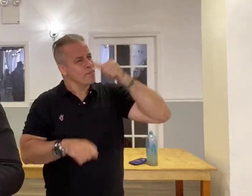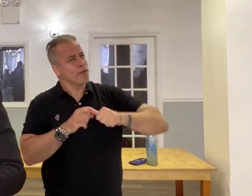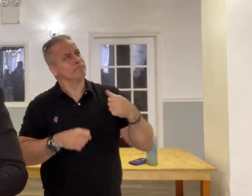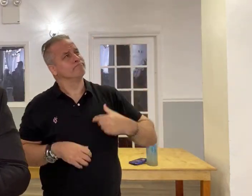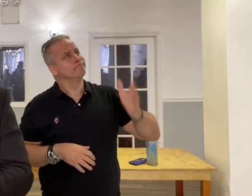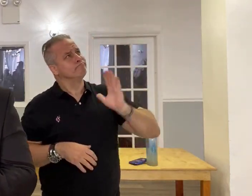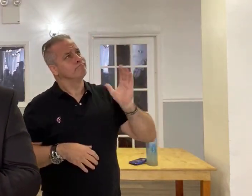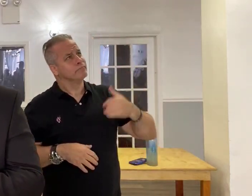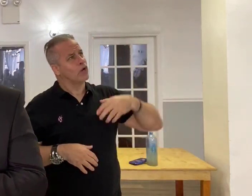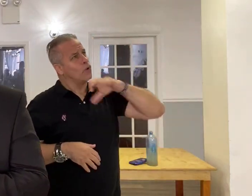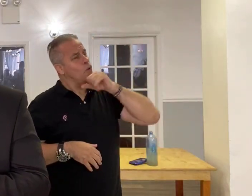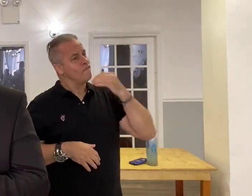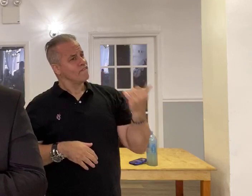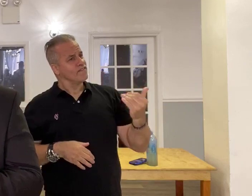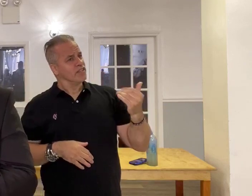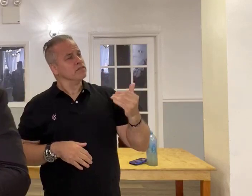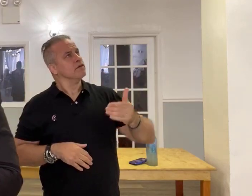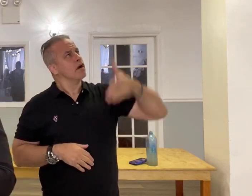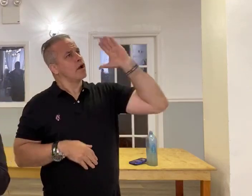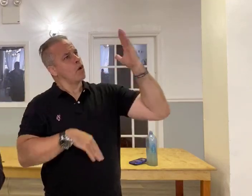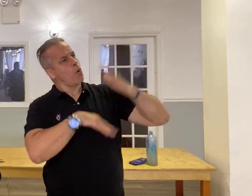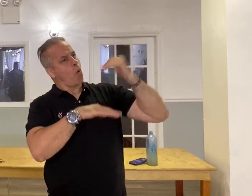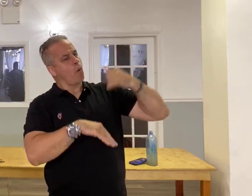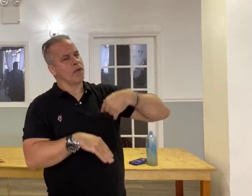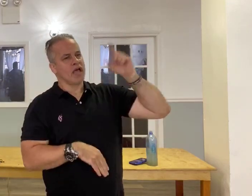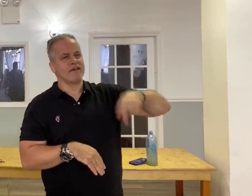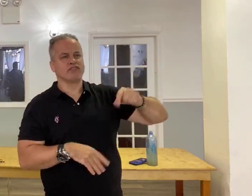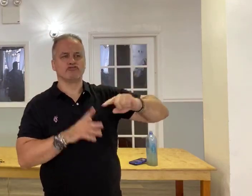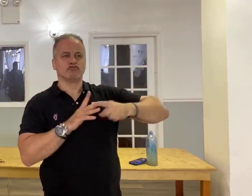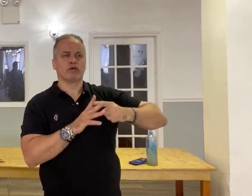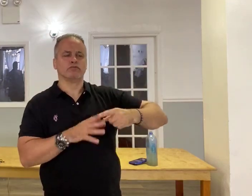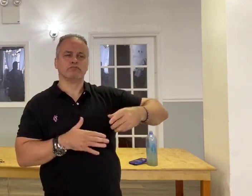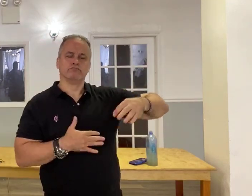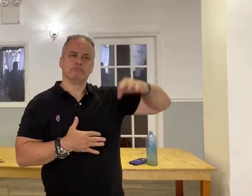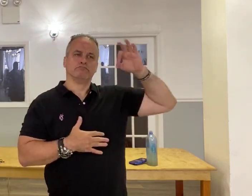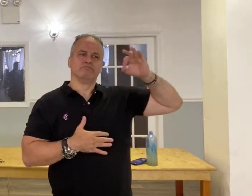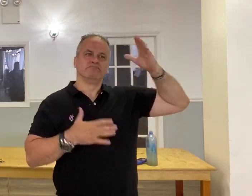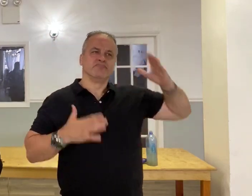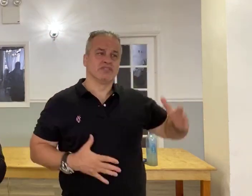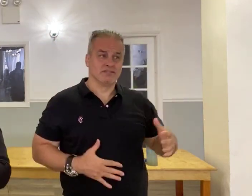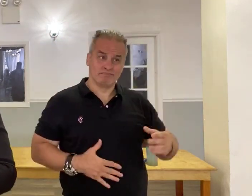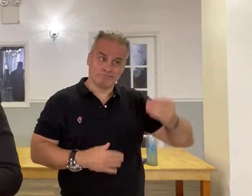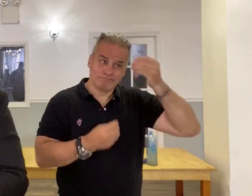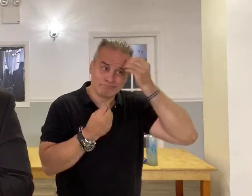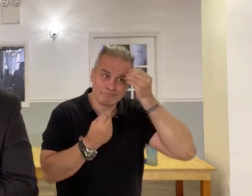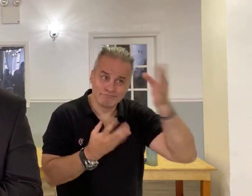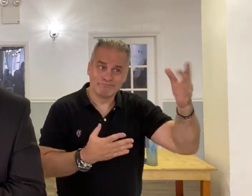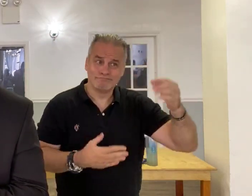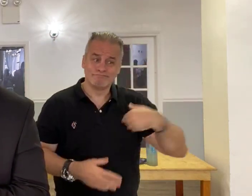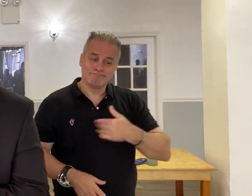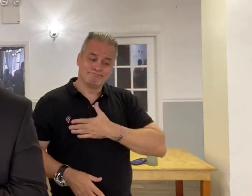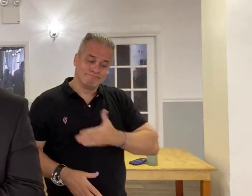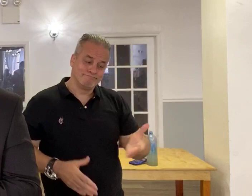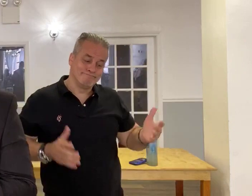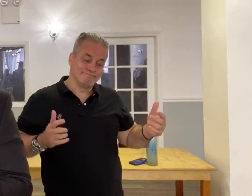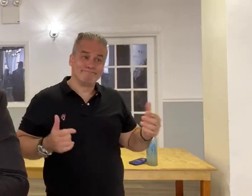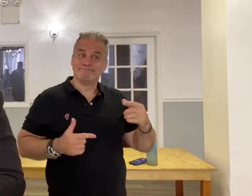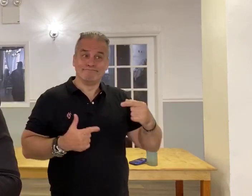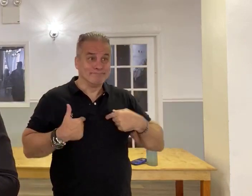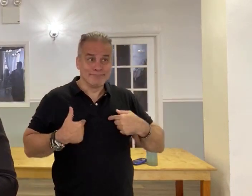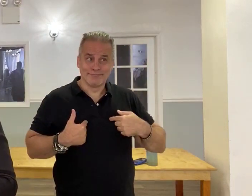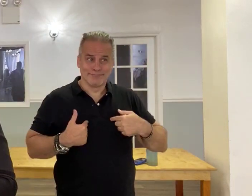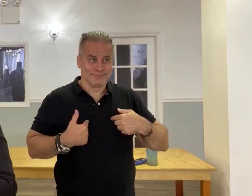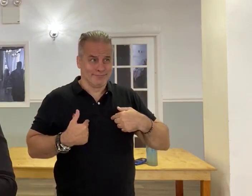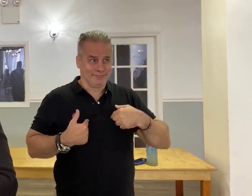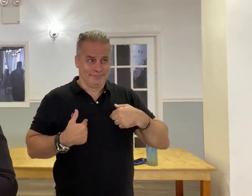of 15 years old, I confess to you that I was reluctant. I didn't understand.